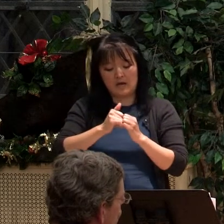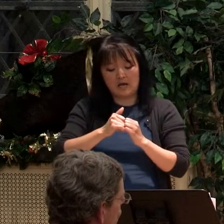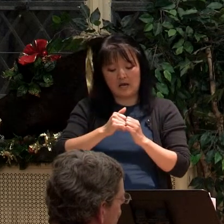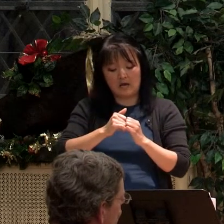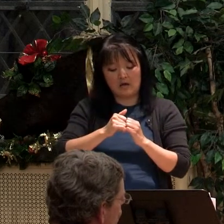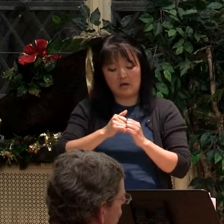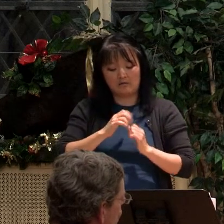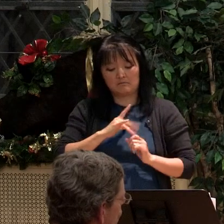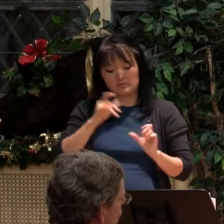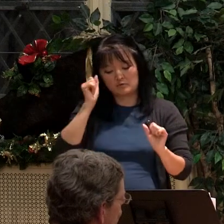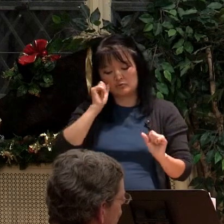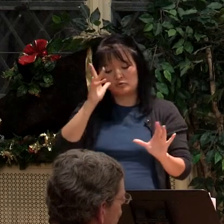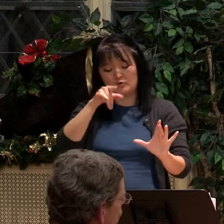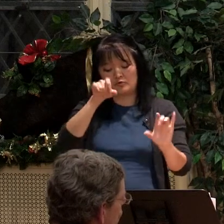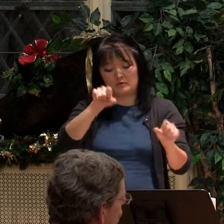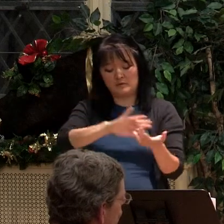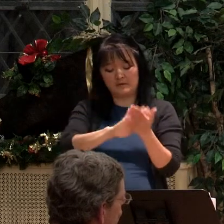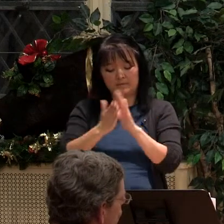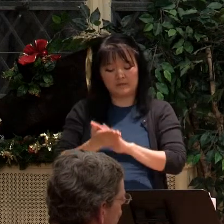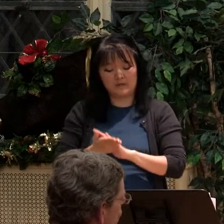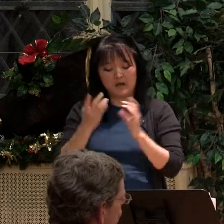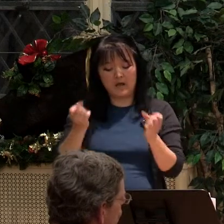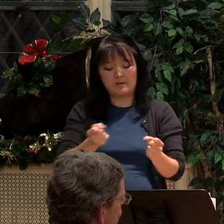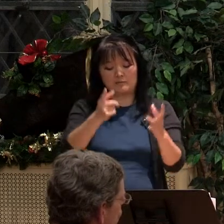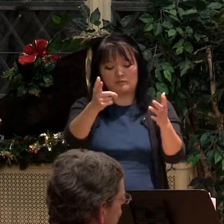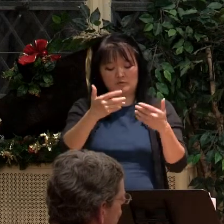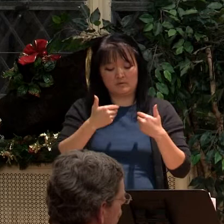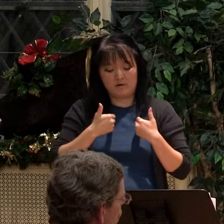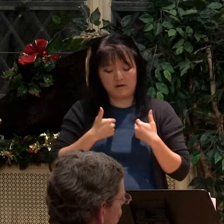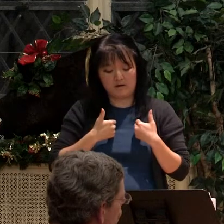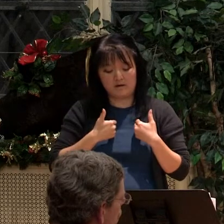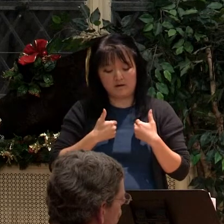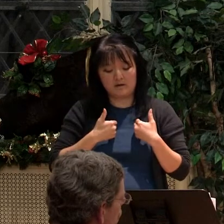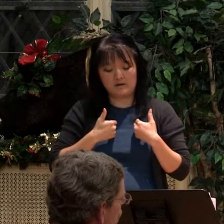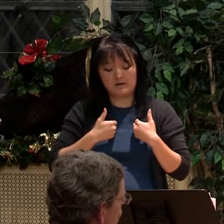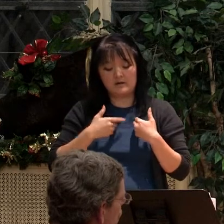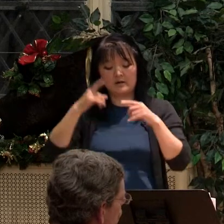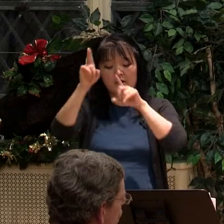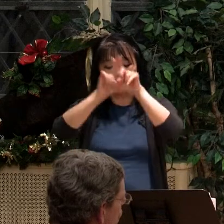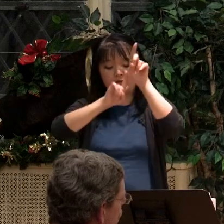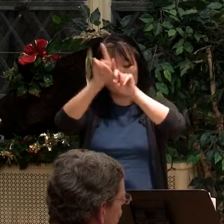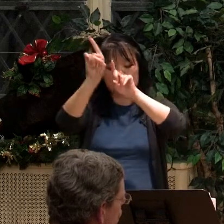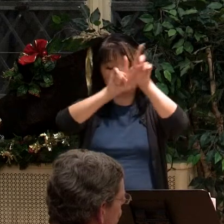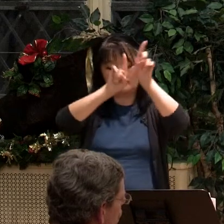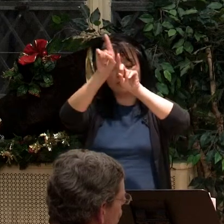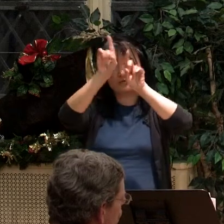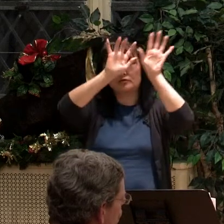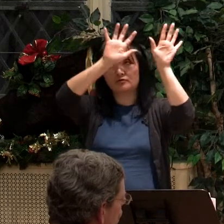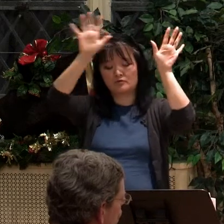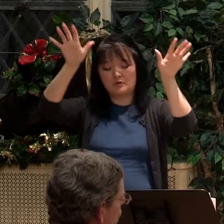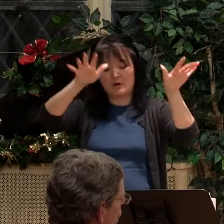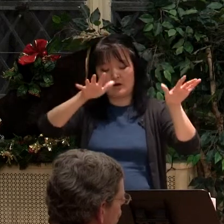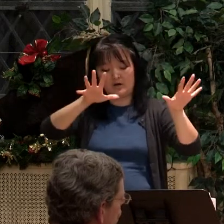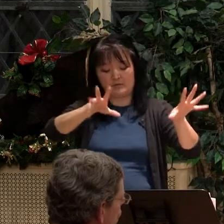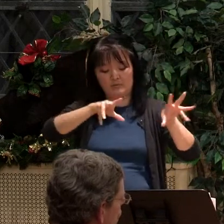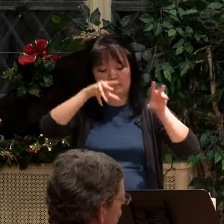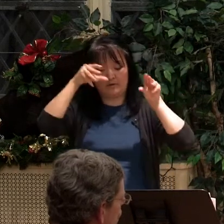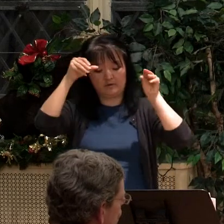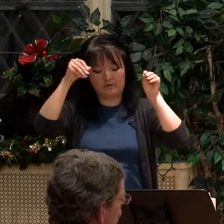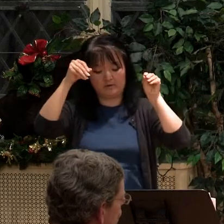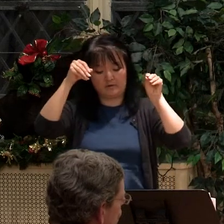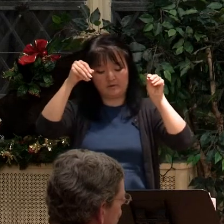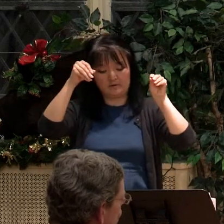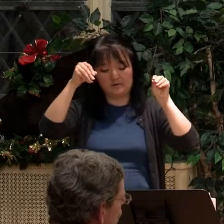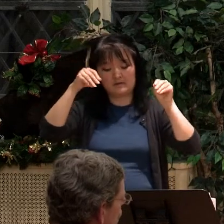can be, how much you hold. Let the stars beneath you breathe you in. Let the light hand you